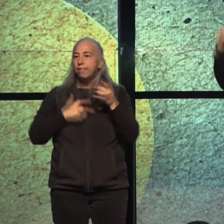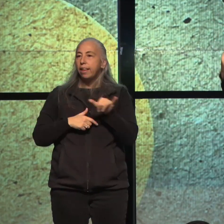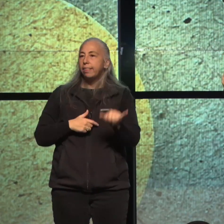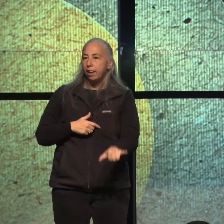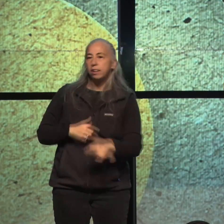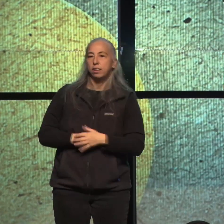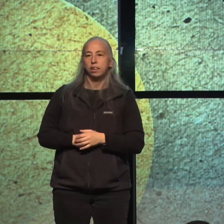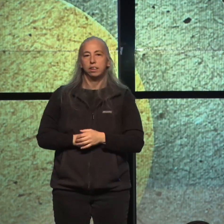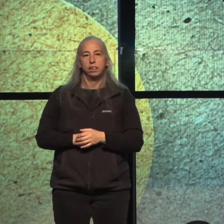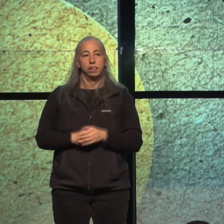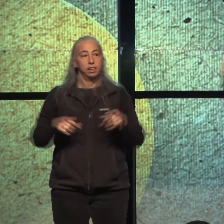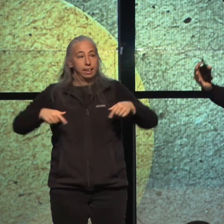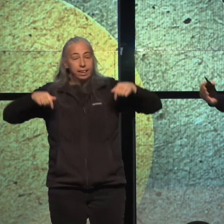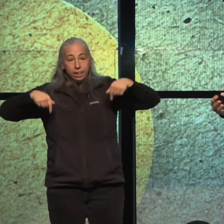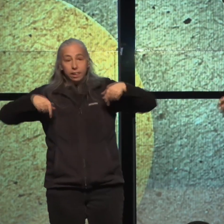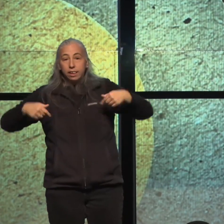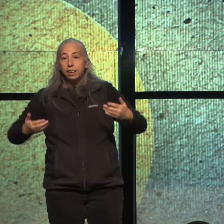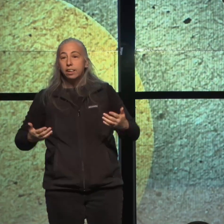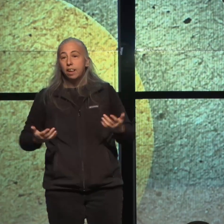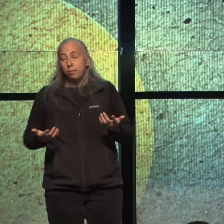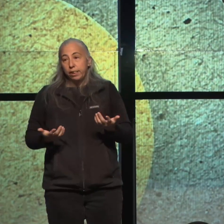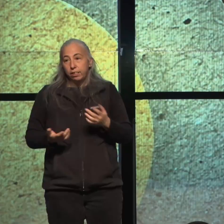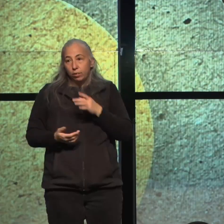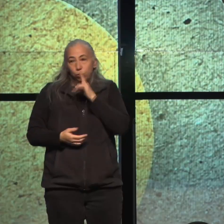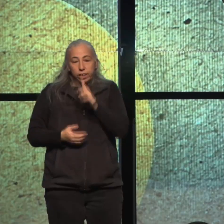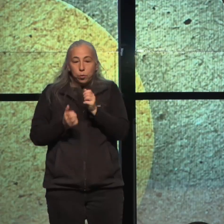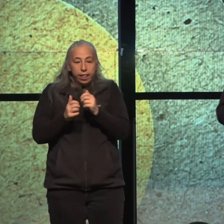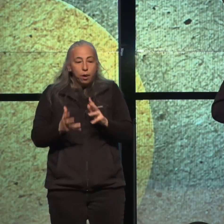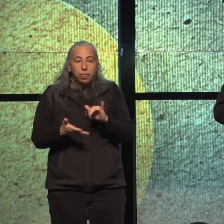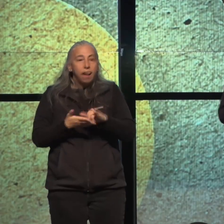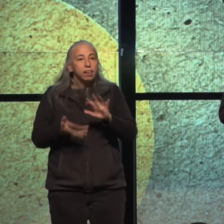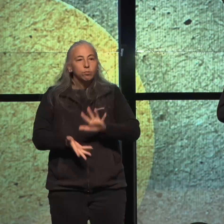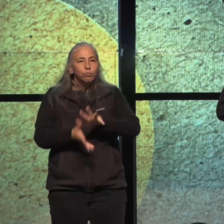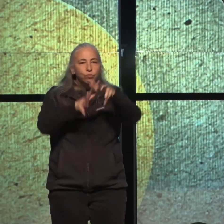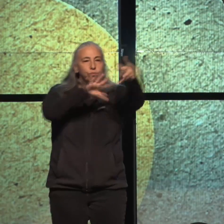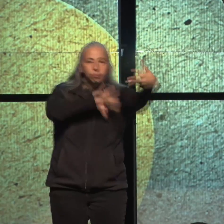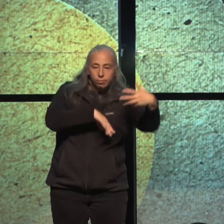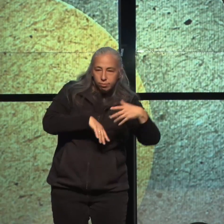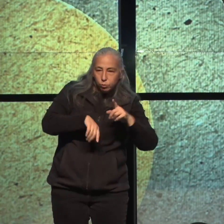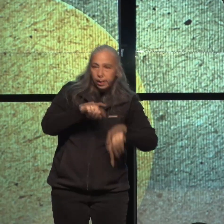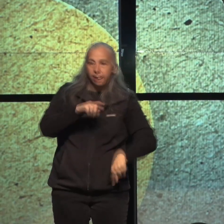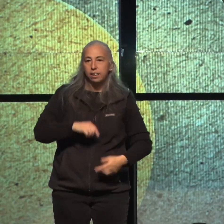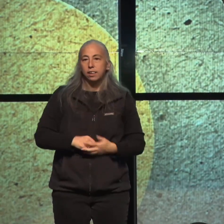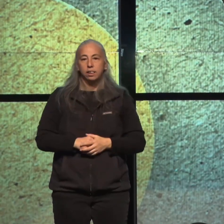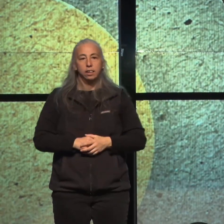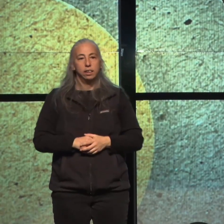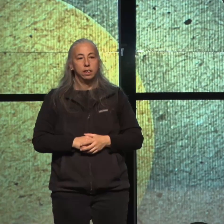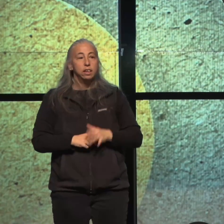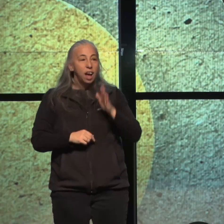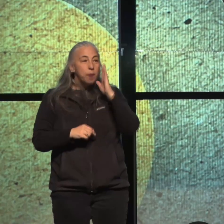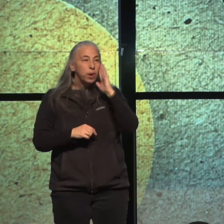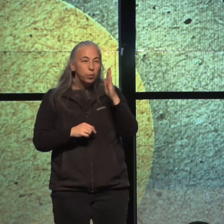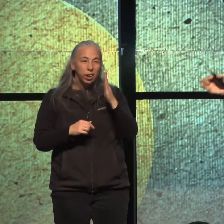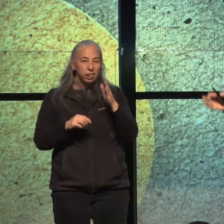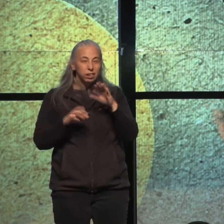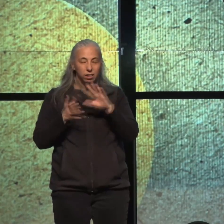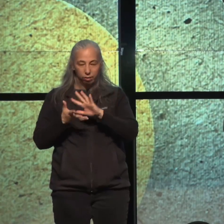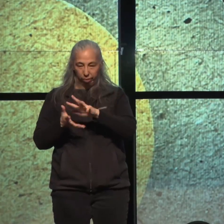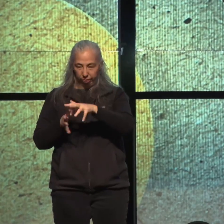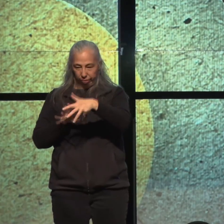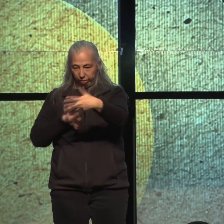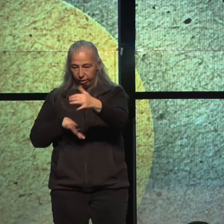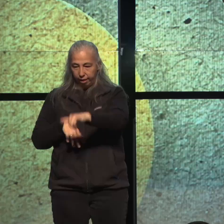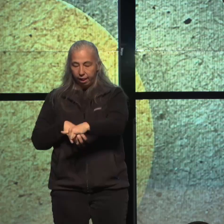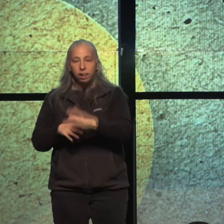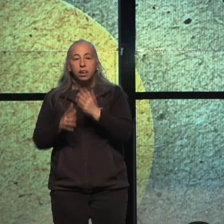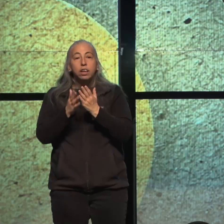We're doomed. We're destined. And we will fall into it. No matter how hard you try. I mean, it's all throughout the pages